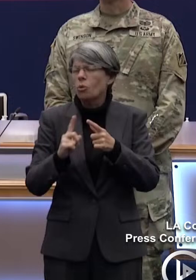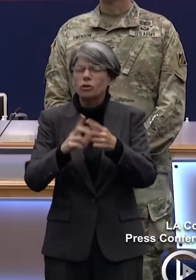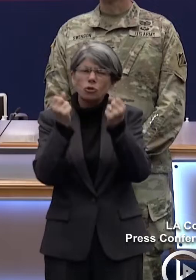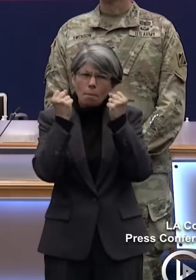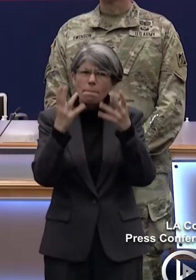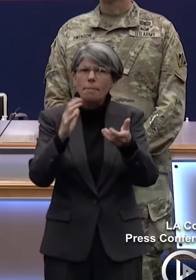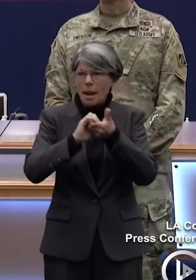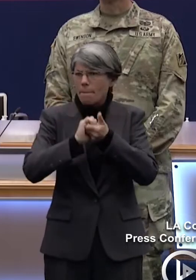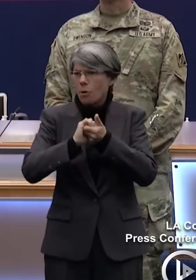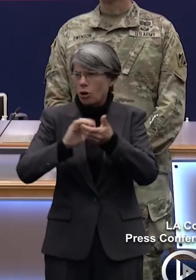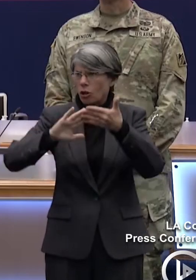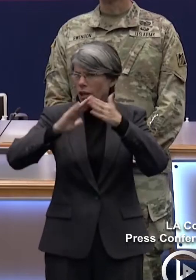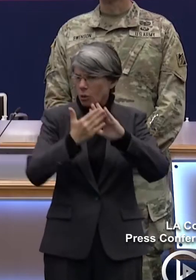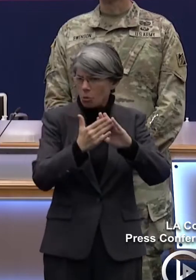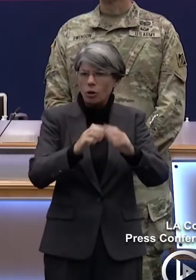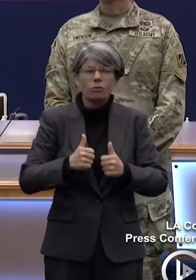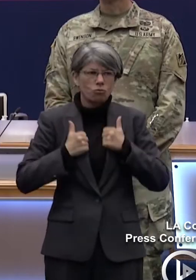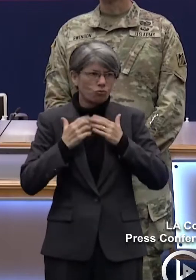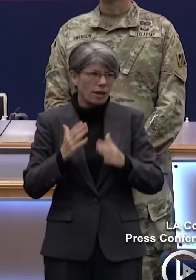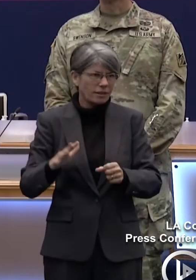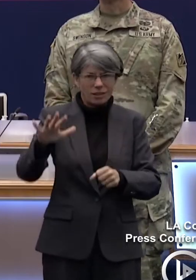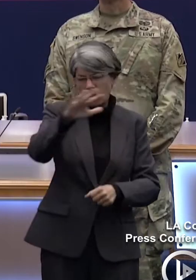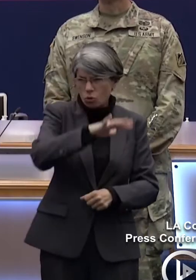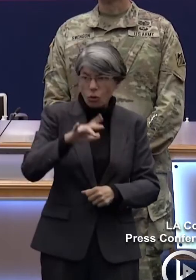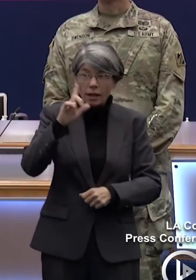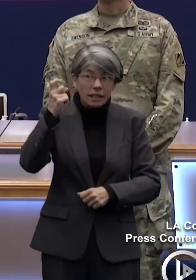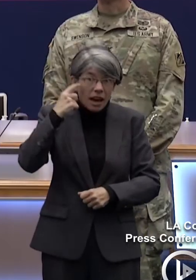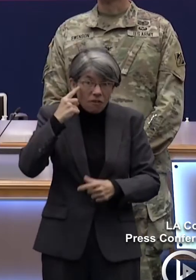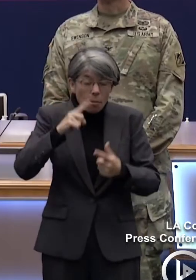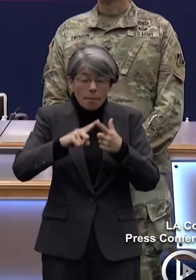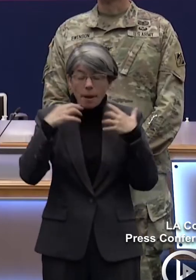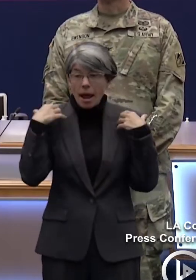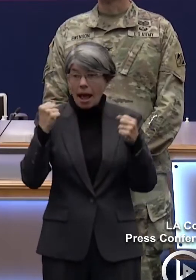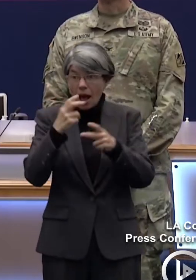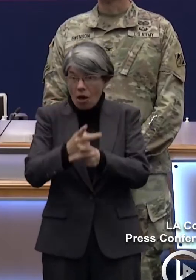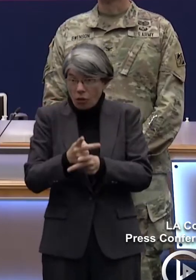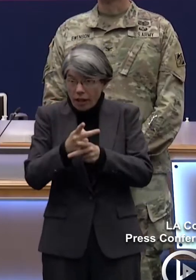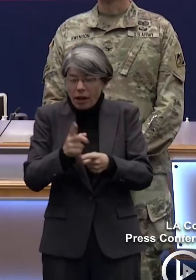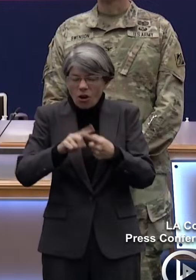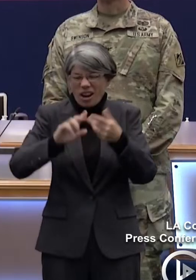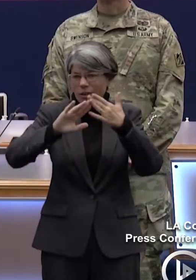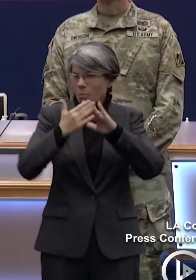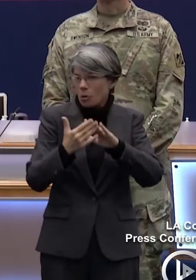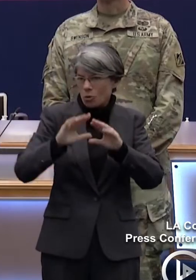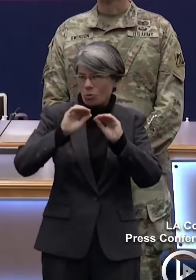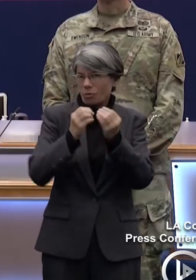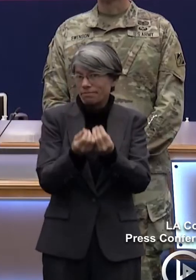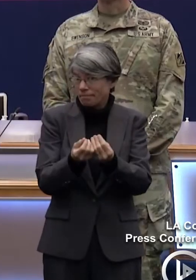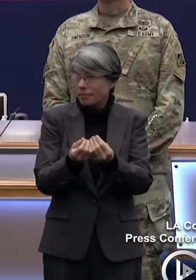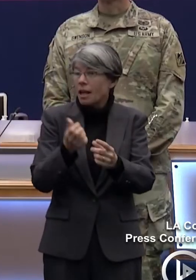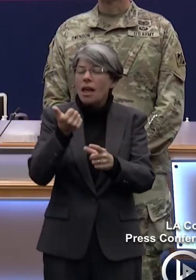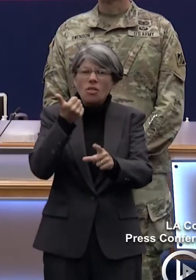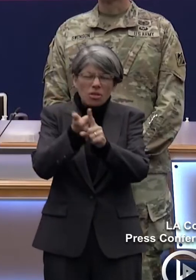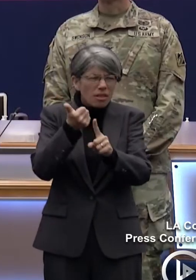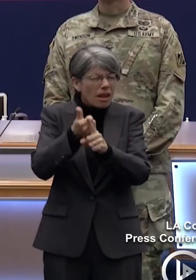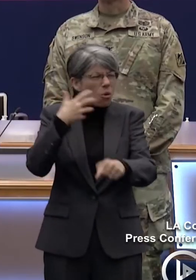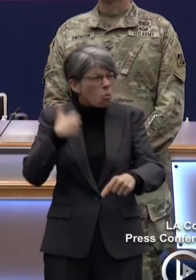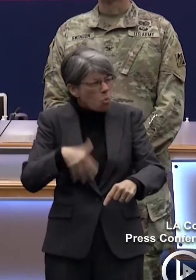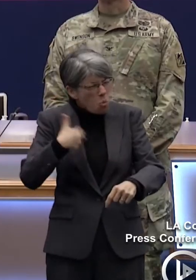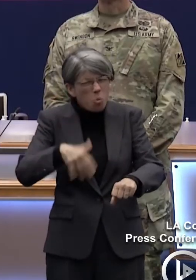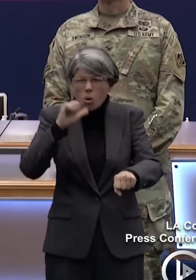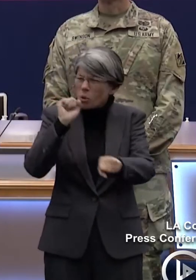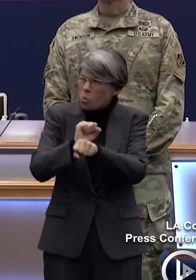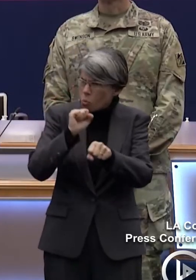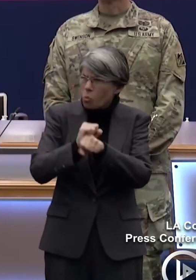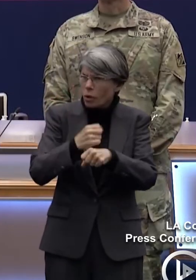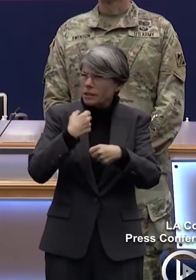many partners and community residents across government, healthcare, and community organizations who are working tirelessly to